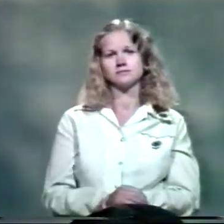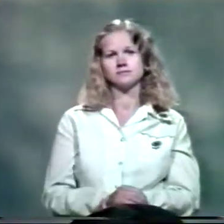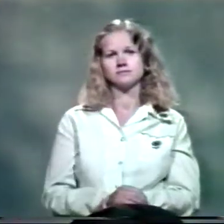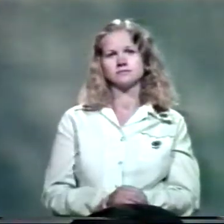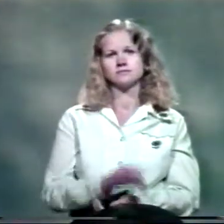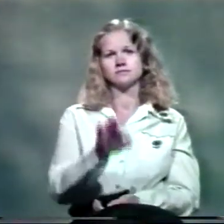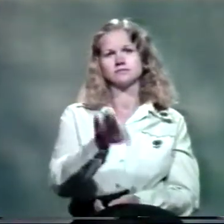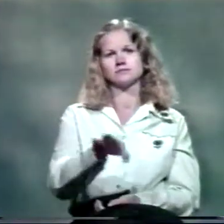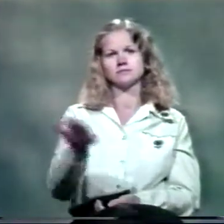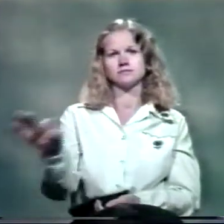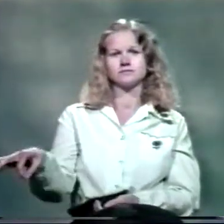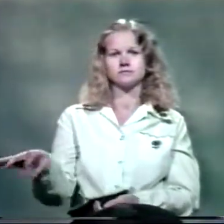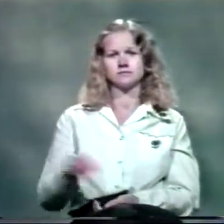French fries.